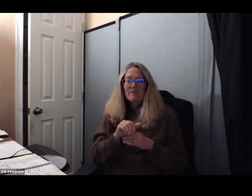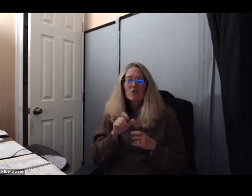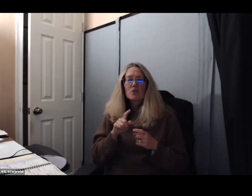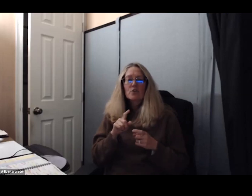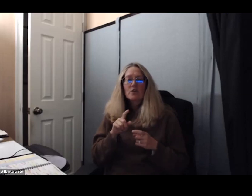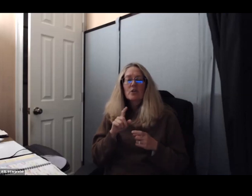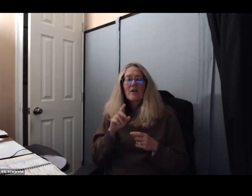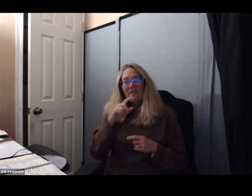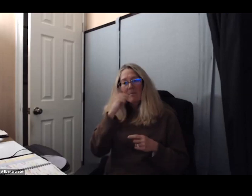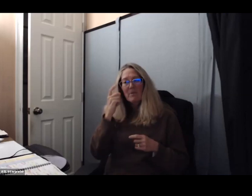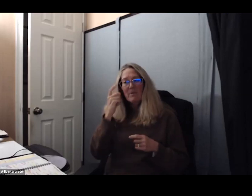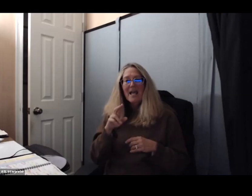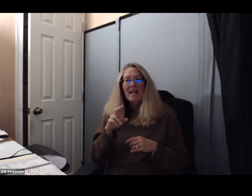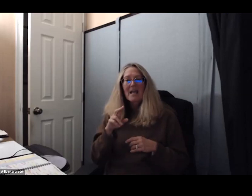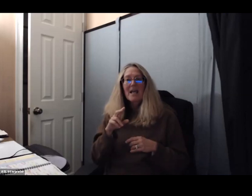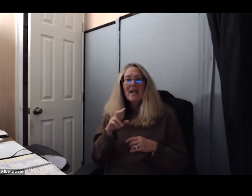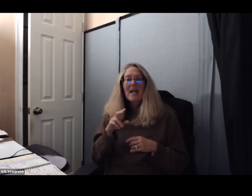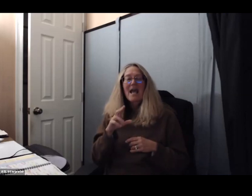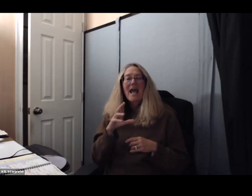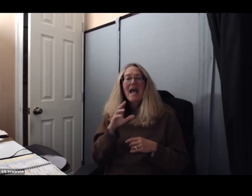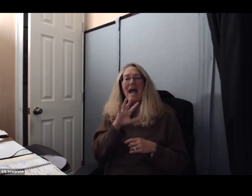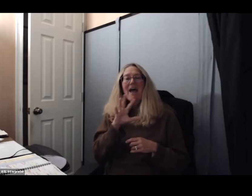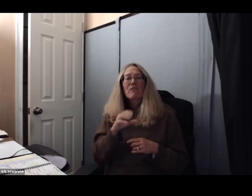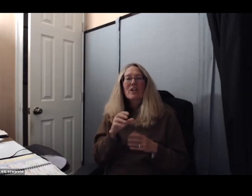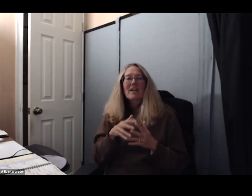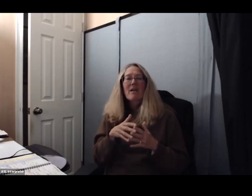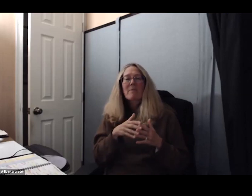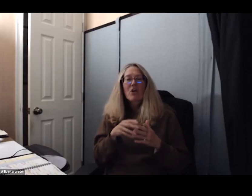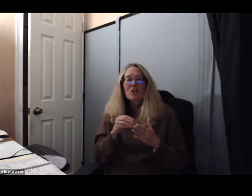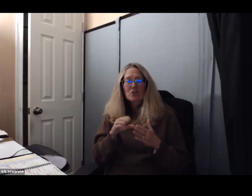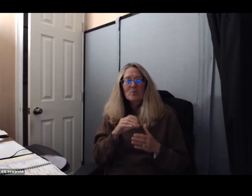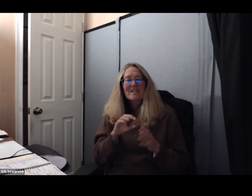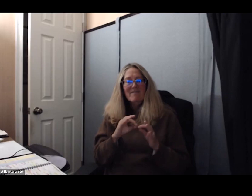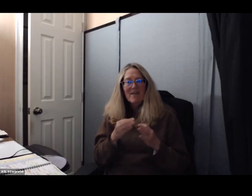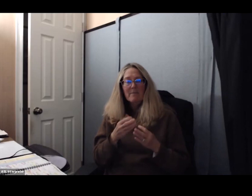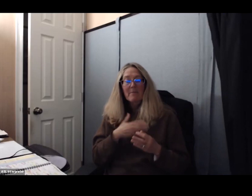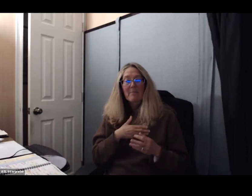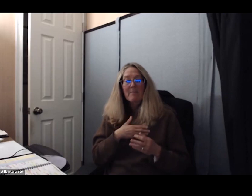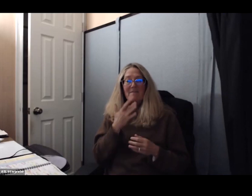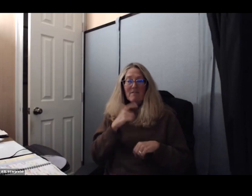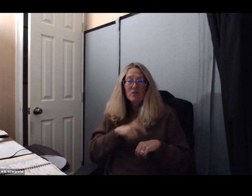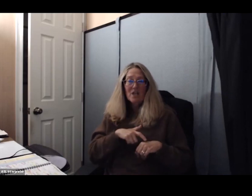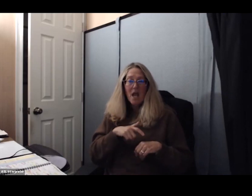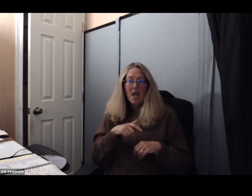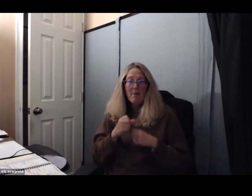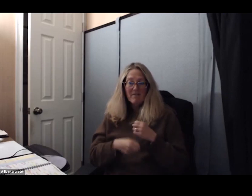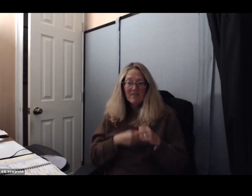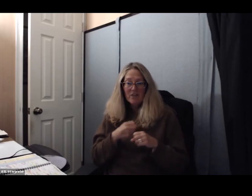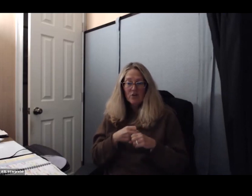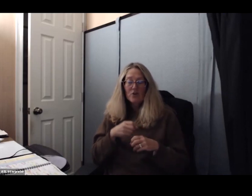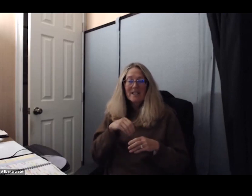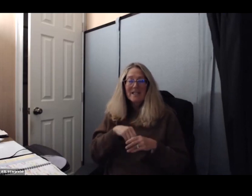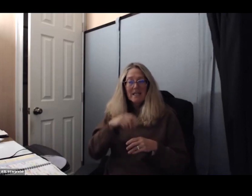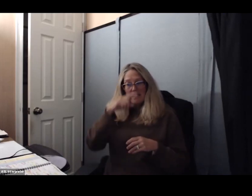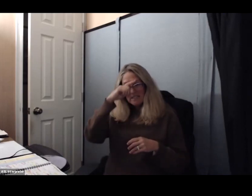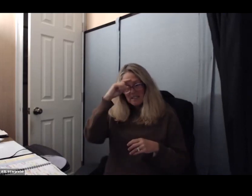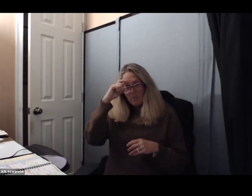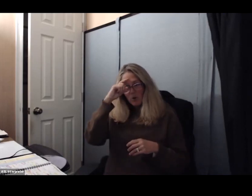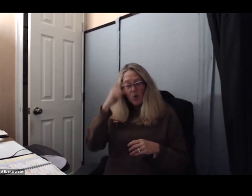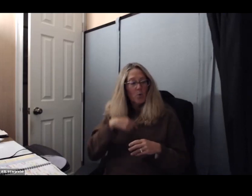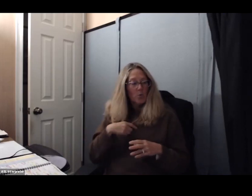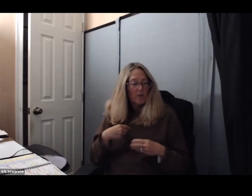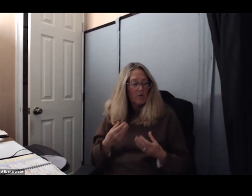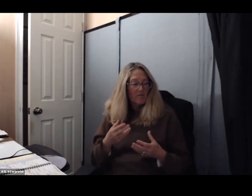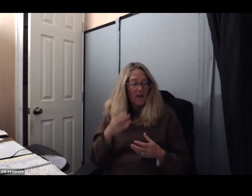and African American students and their families. My favorite time of the year is in the summer because we